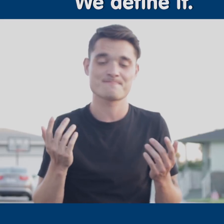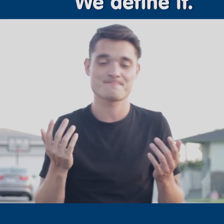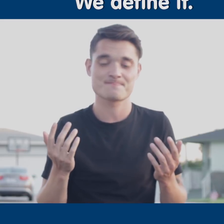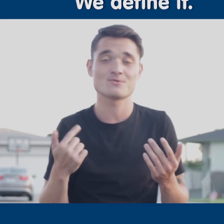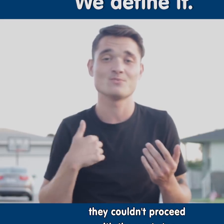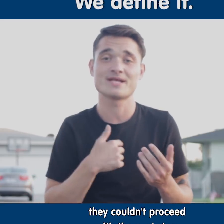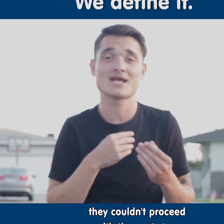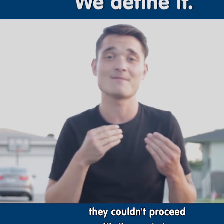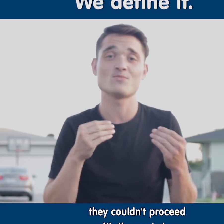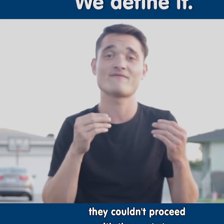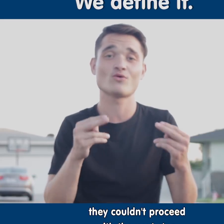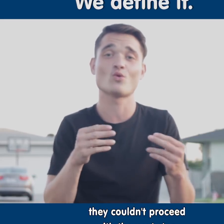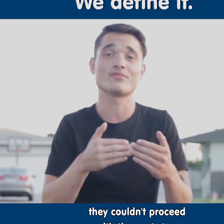they couldn't proceed with the next step.